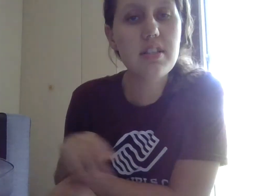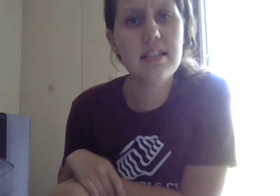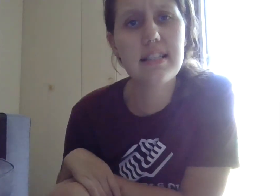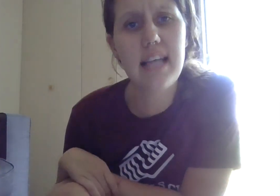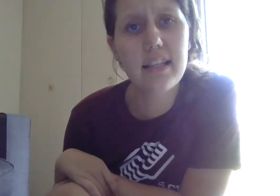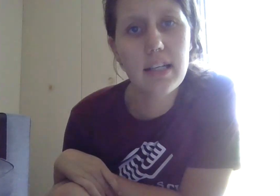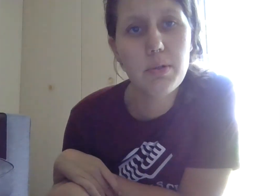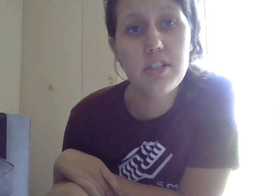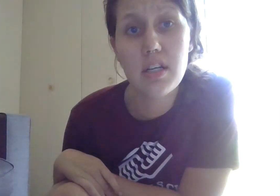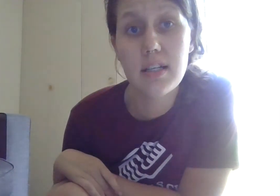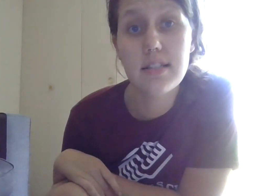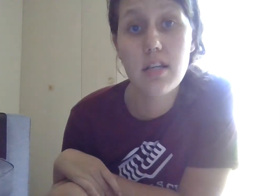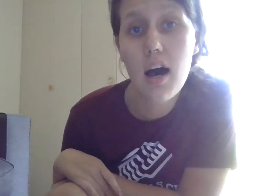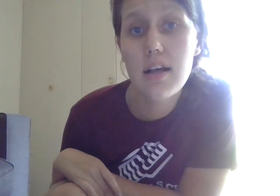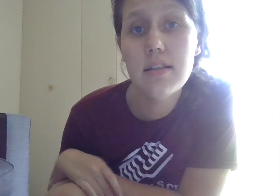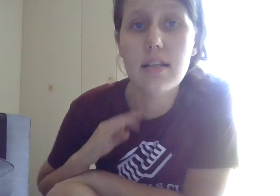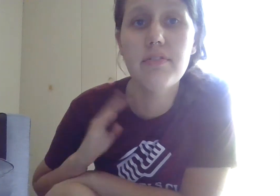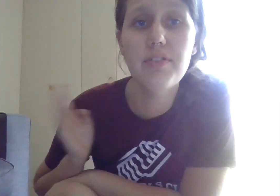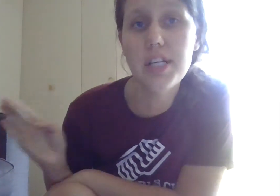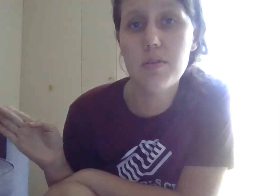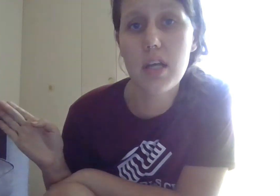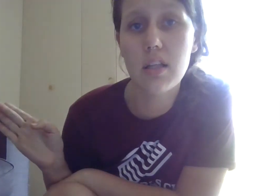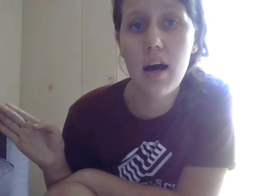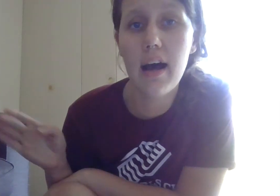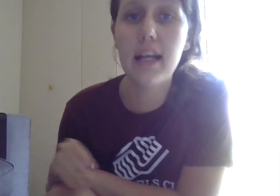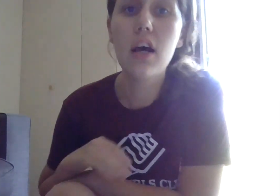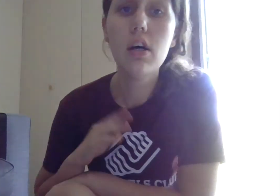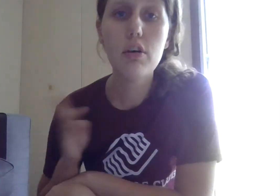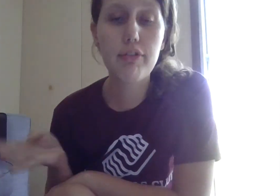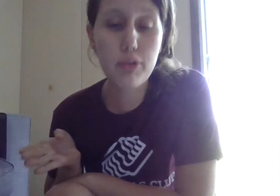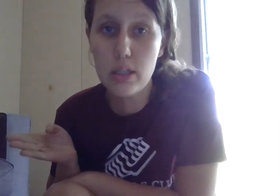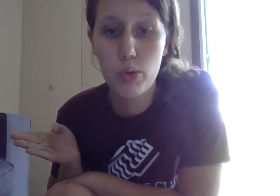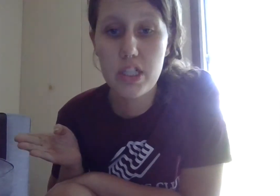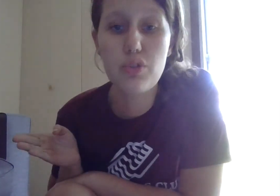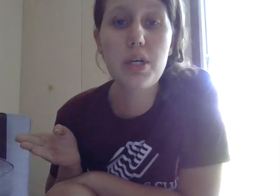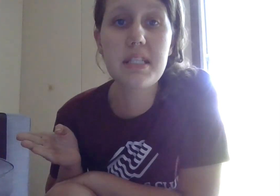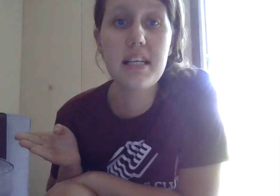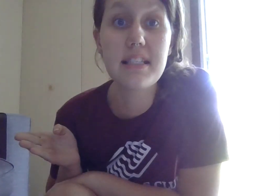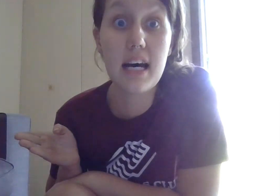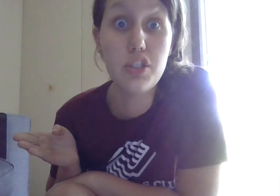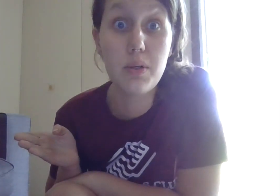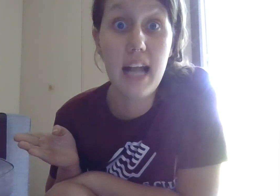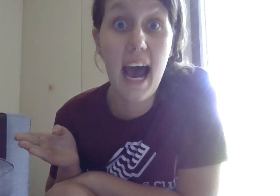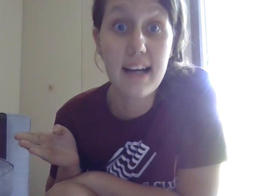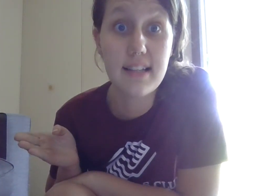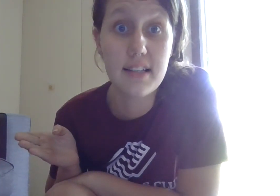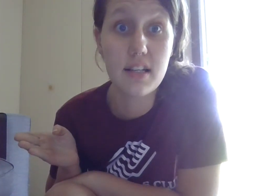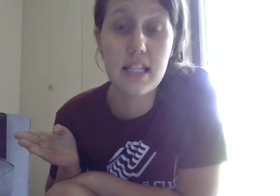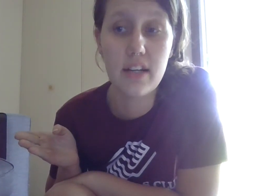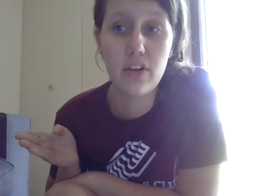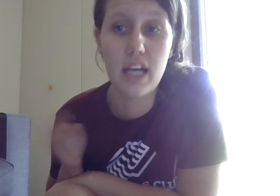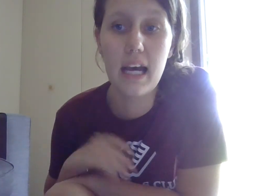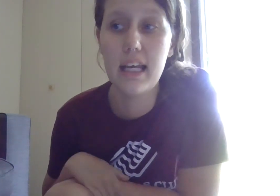in sign language, there is tons of videos online, free resources that you can access on the internet.